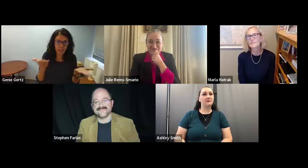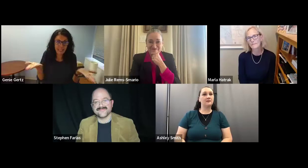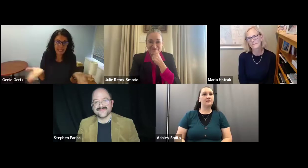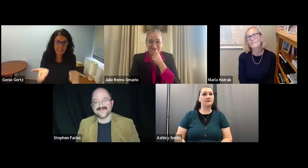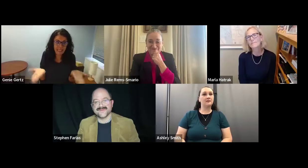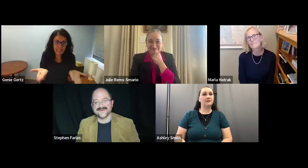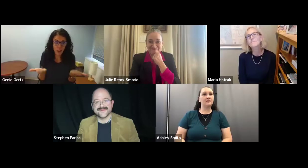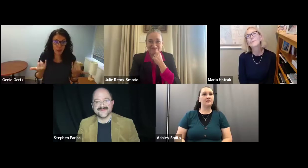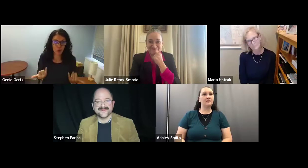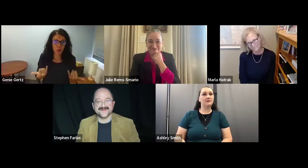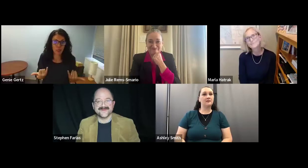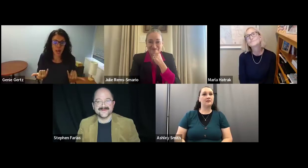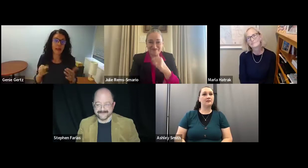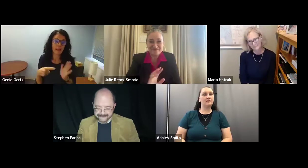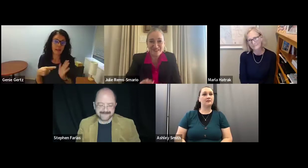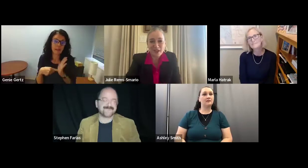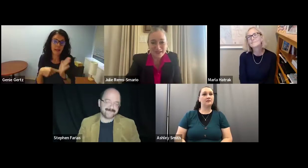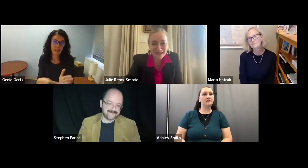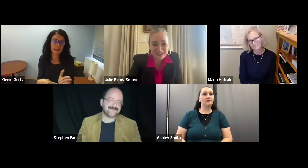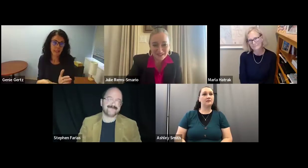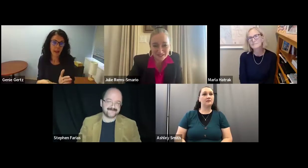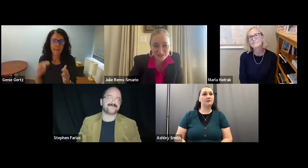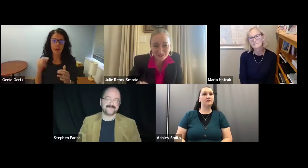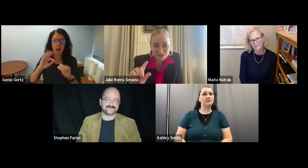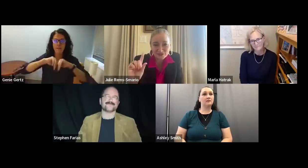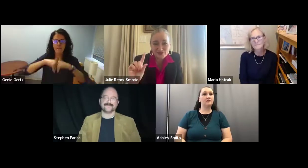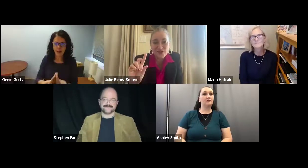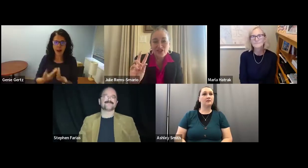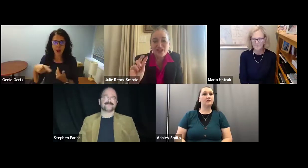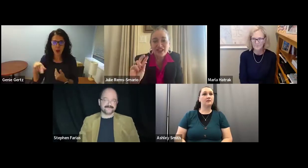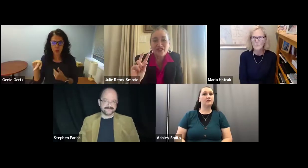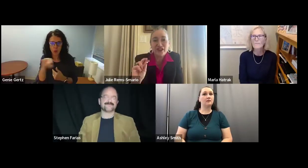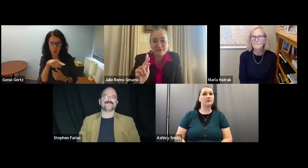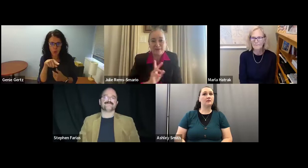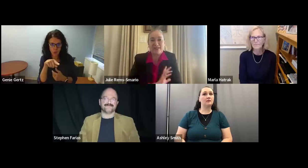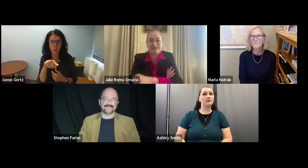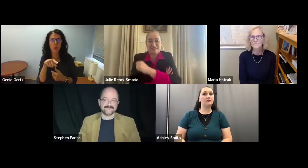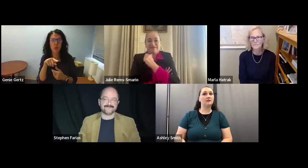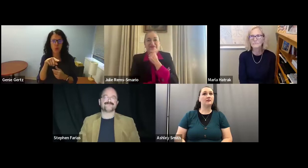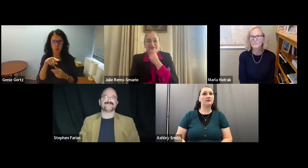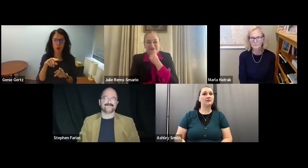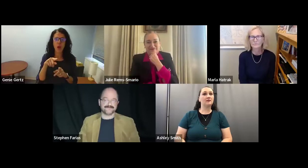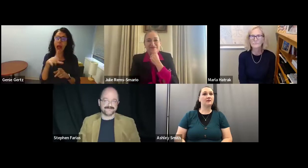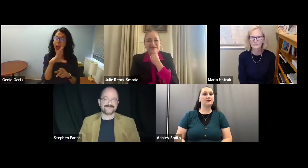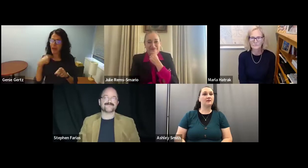for all of you in the audience here today, this is an example of